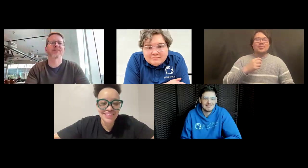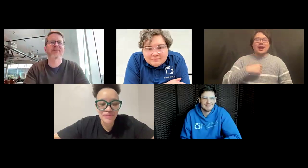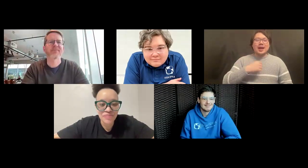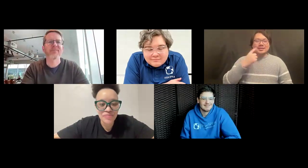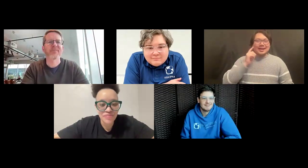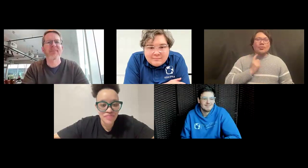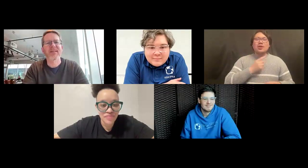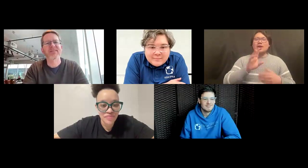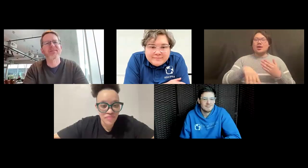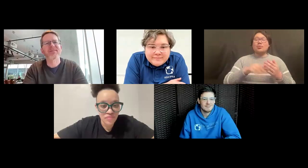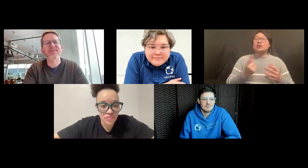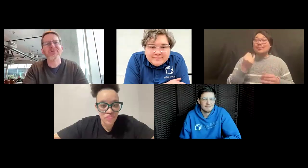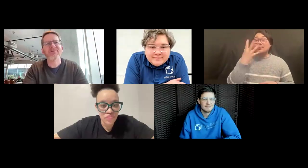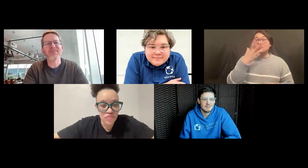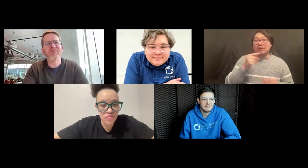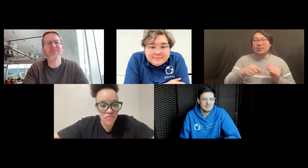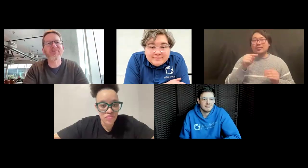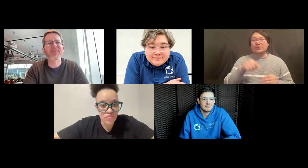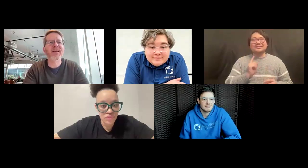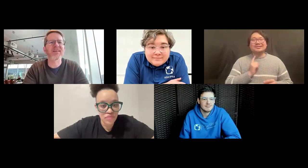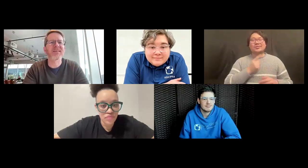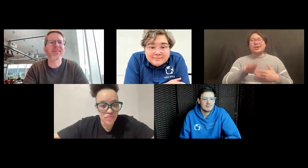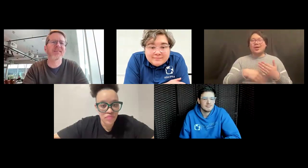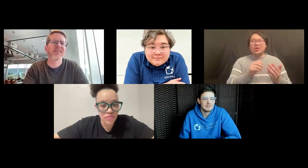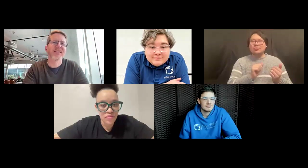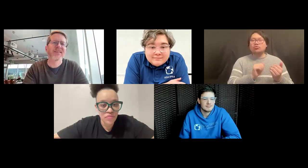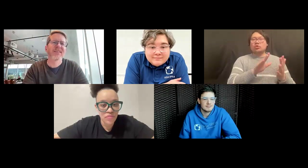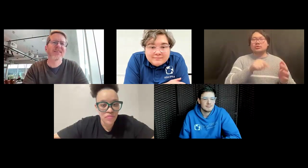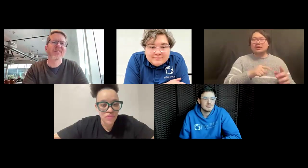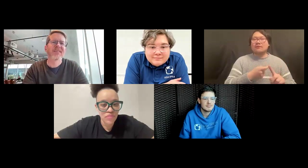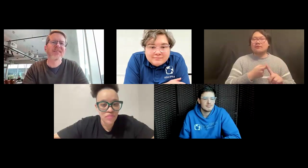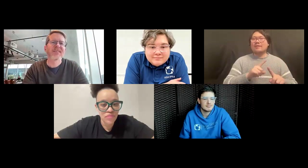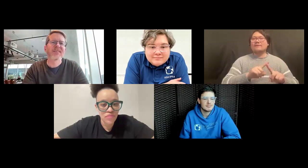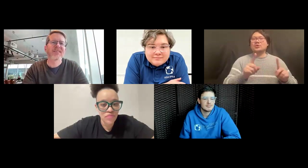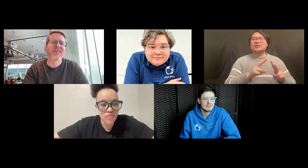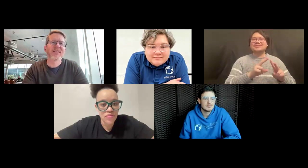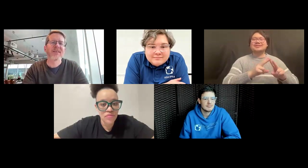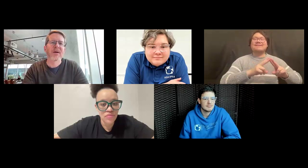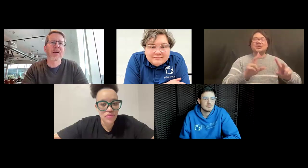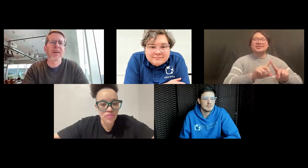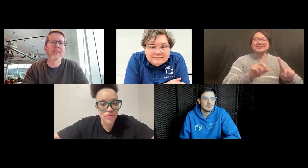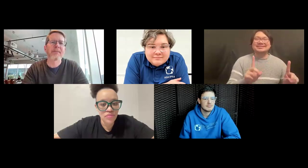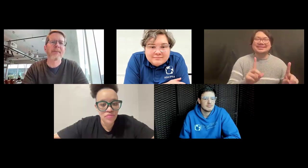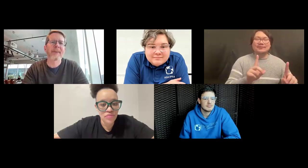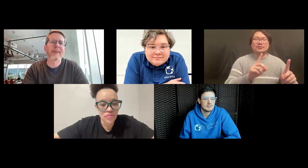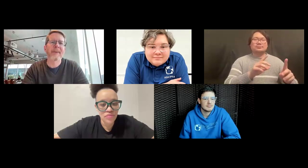competitors? What is that for you guys? Yeah, I think what's beautiful about this is that we're all approaching this from